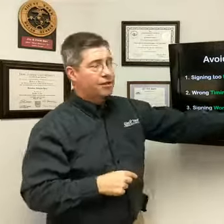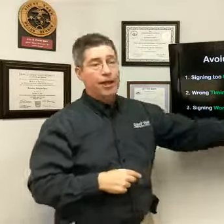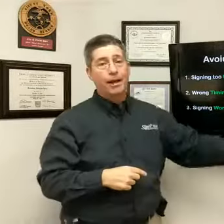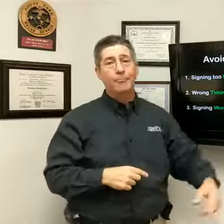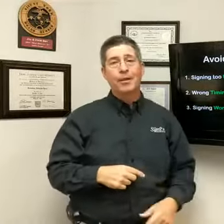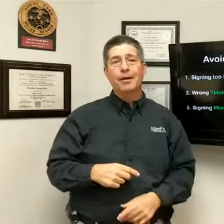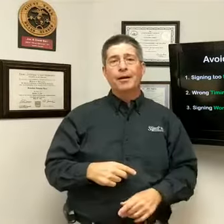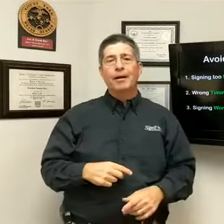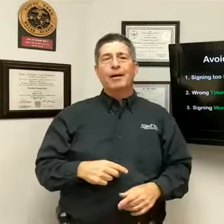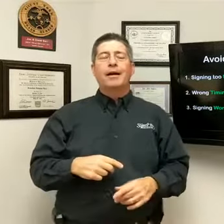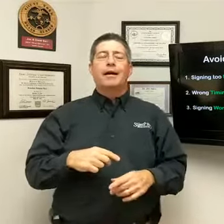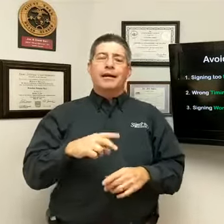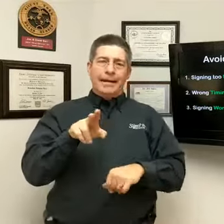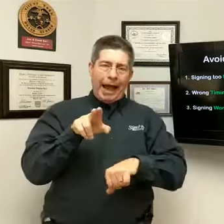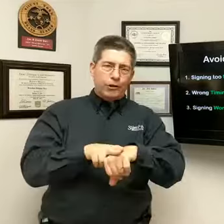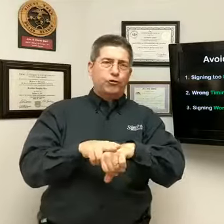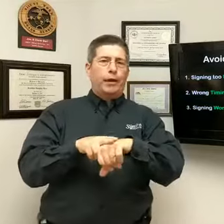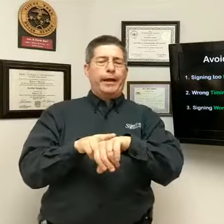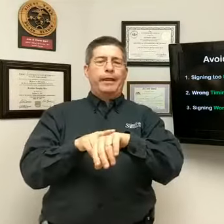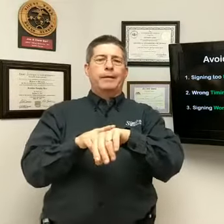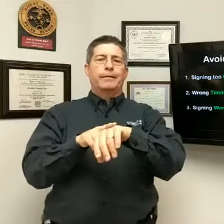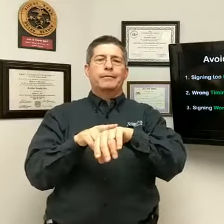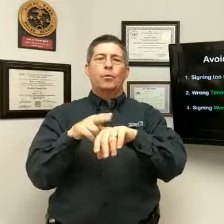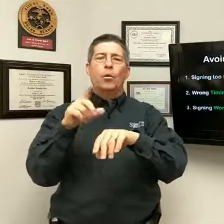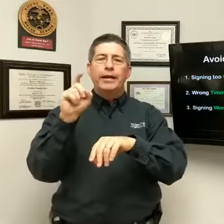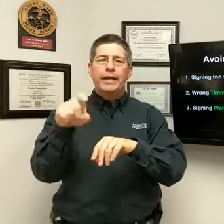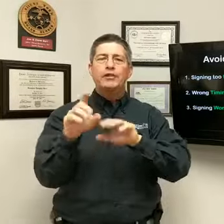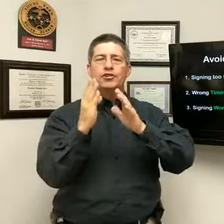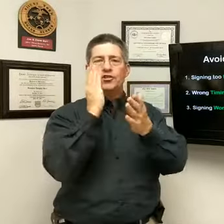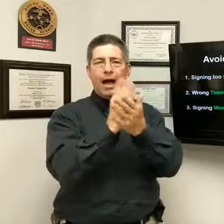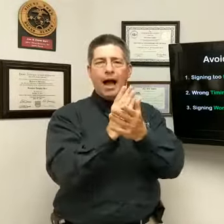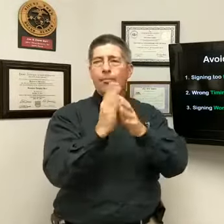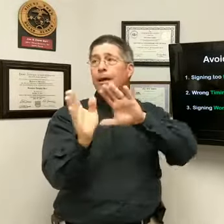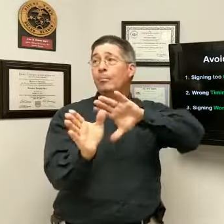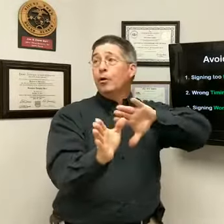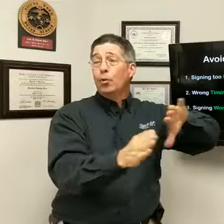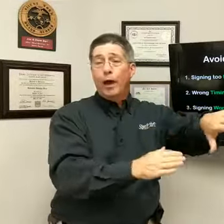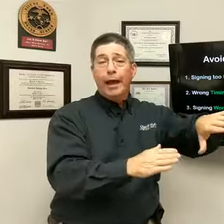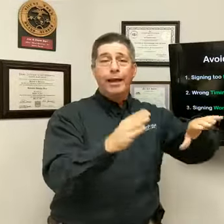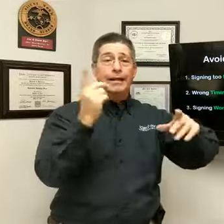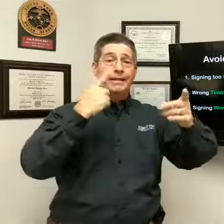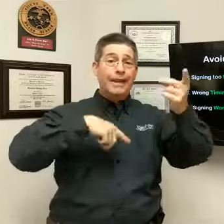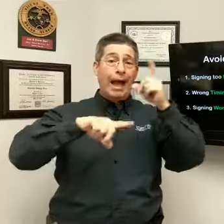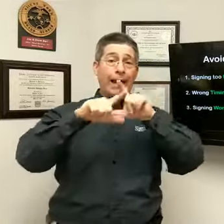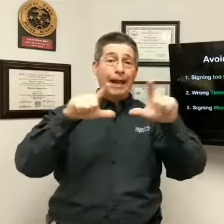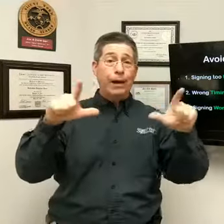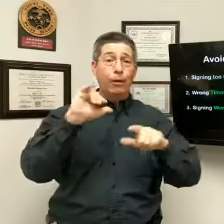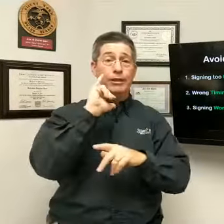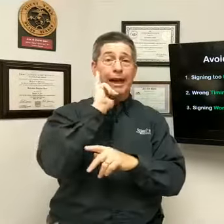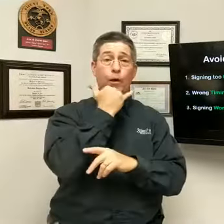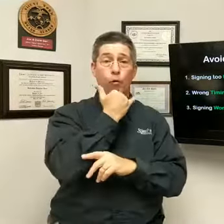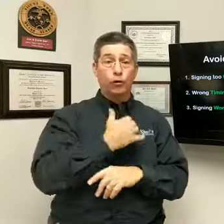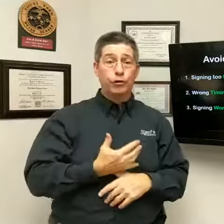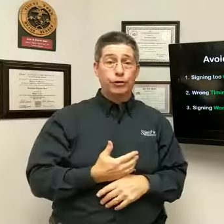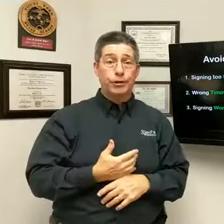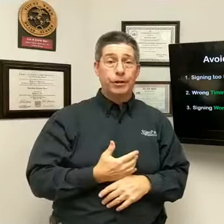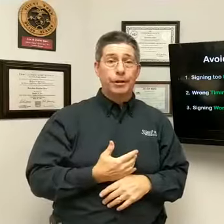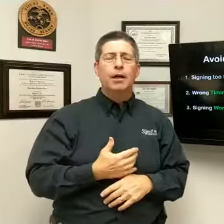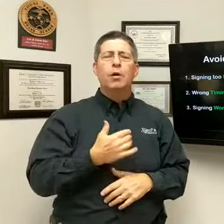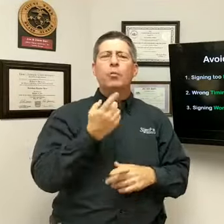thing, naturally, we need to stop and put away sign language errors. When we